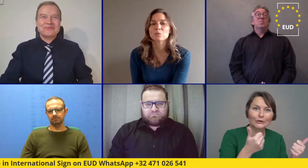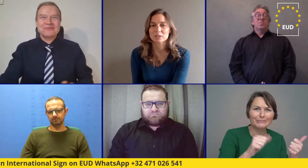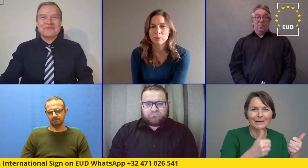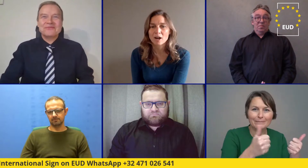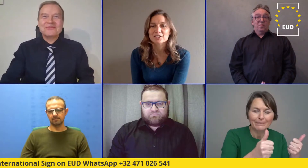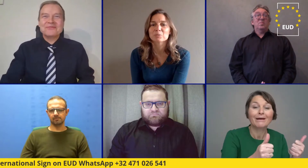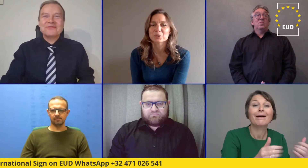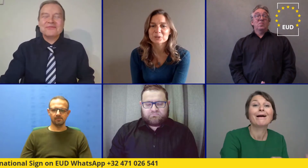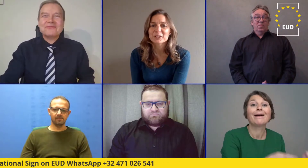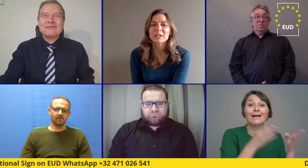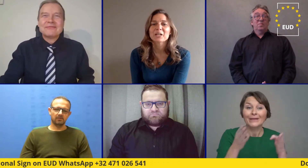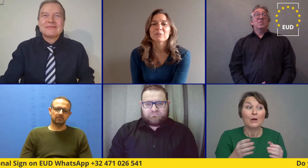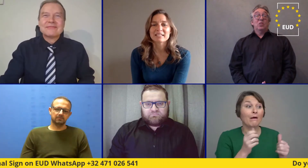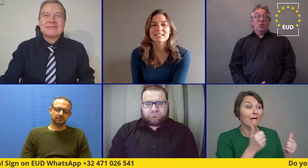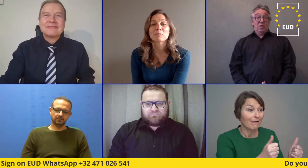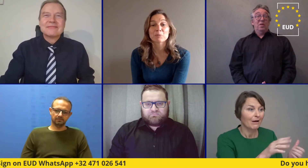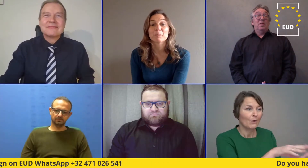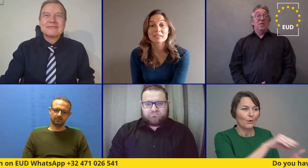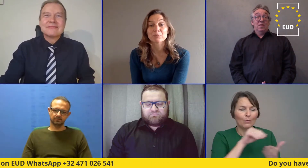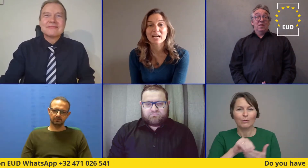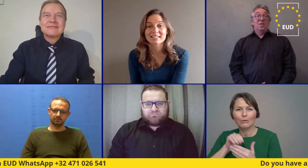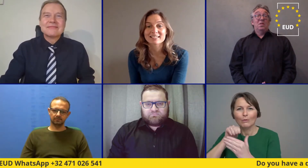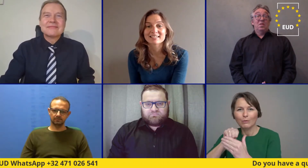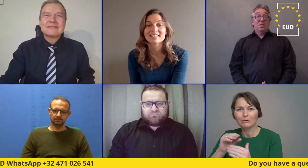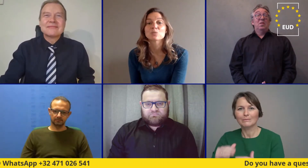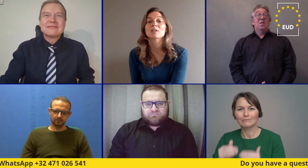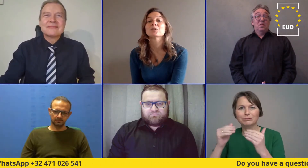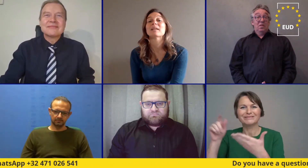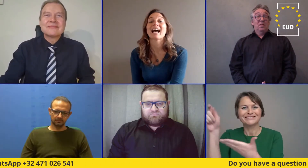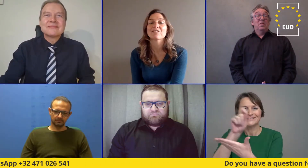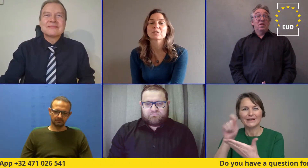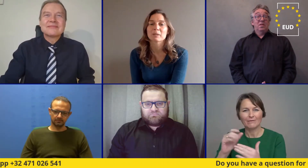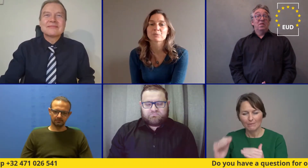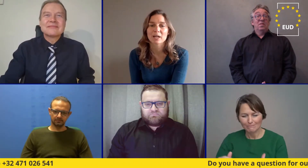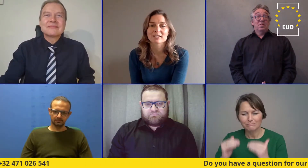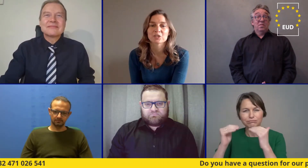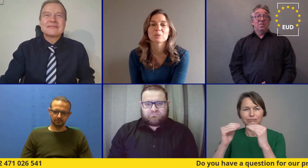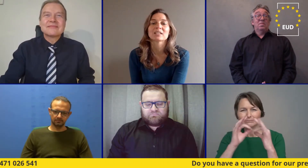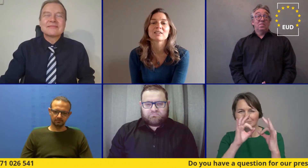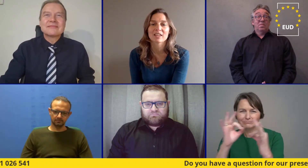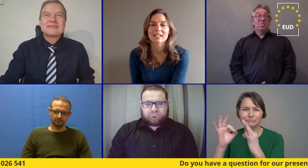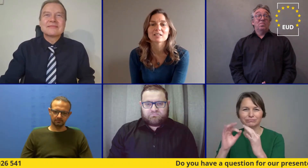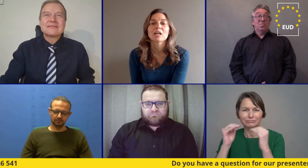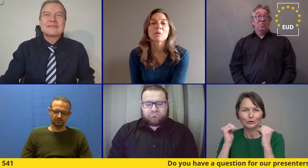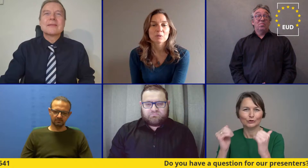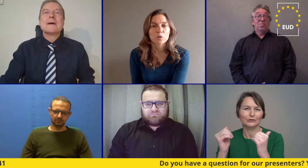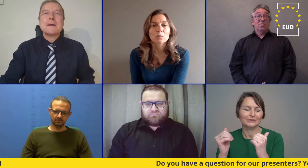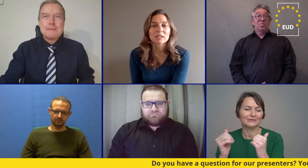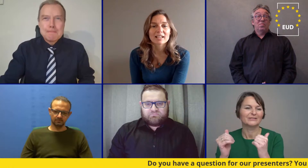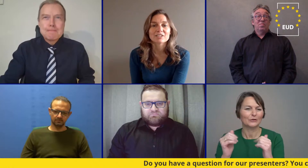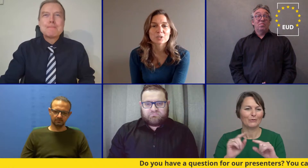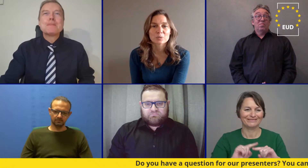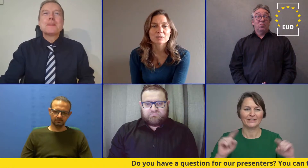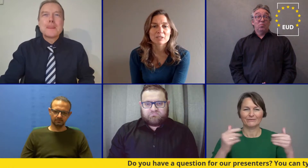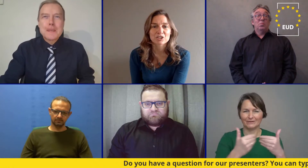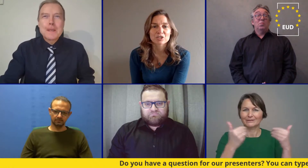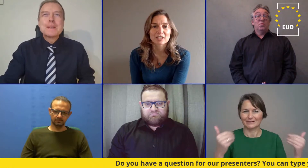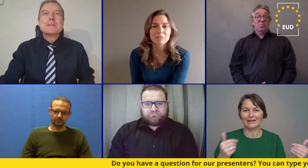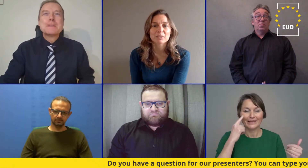and what's possible. We need to come up with best practices, and once we have those best practices, we can then formalize those and make sure that that